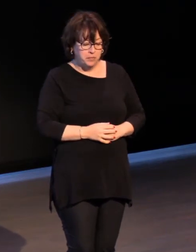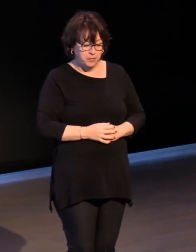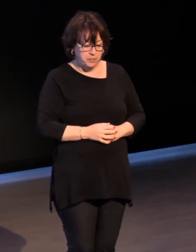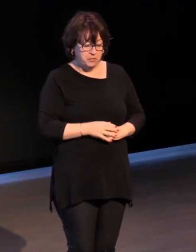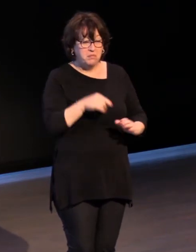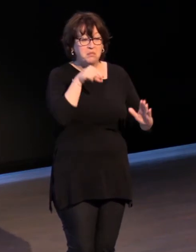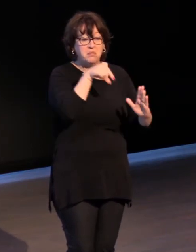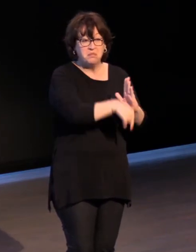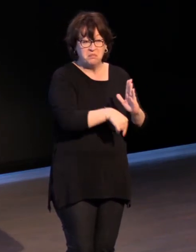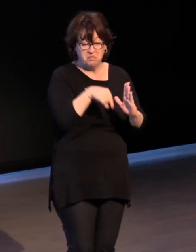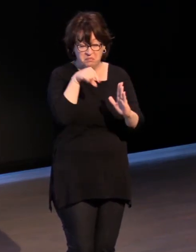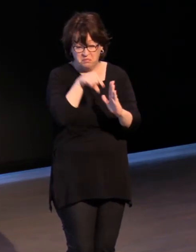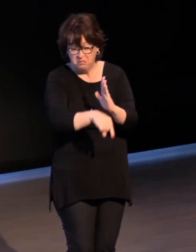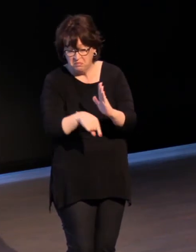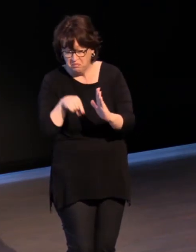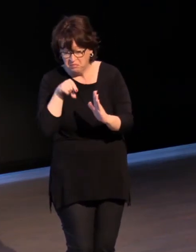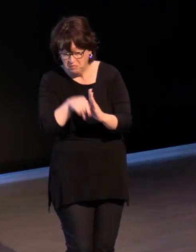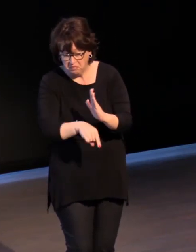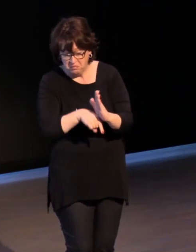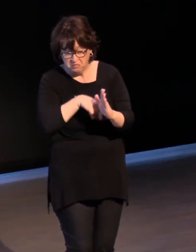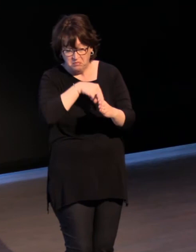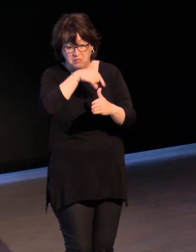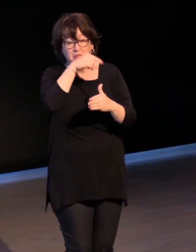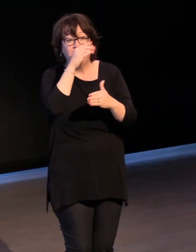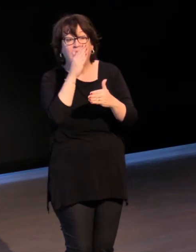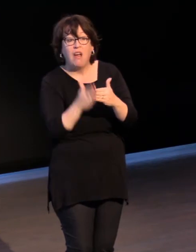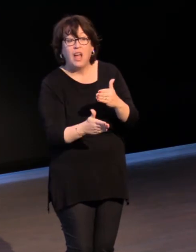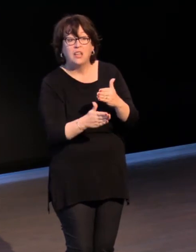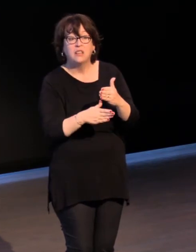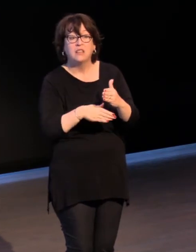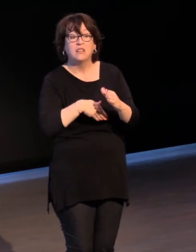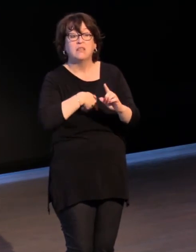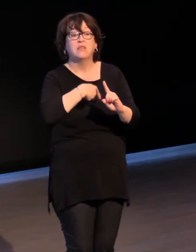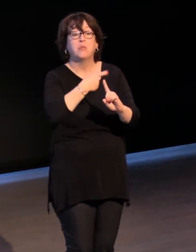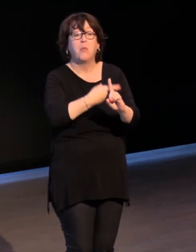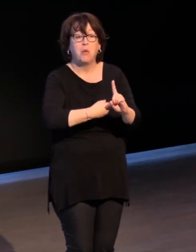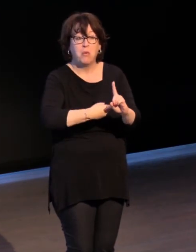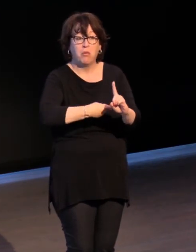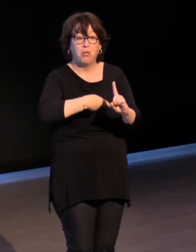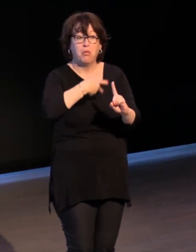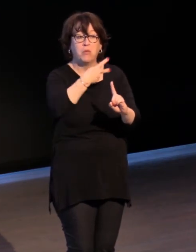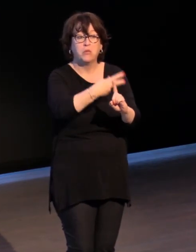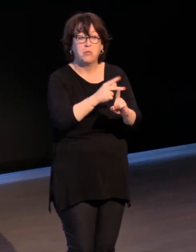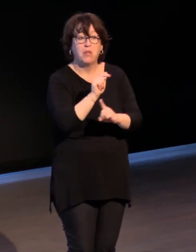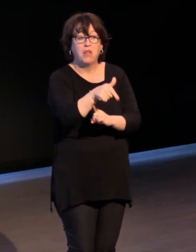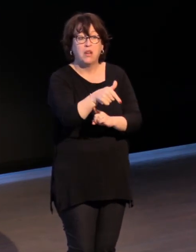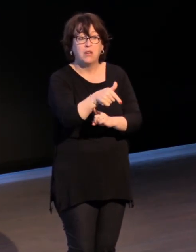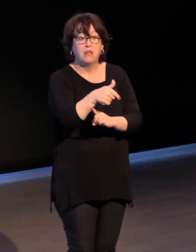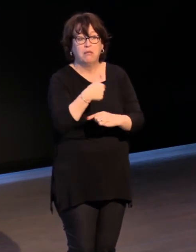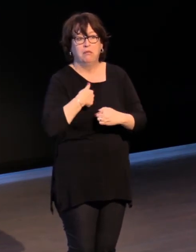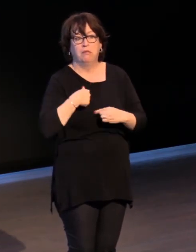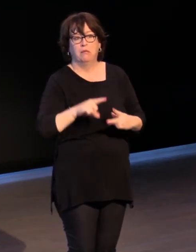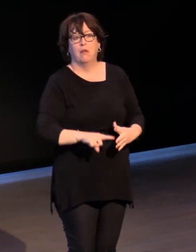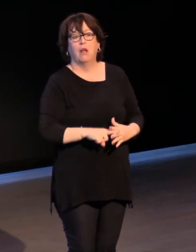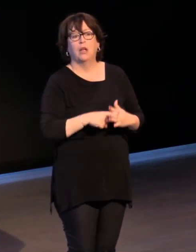the genocide, I had to start my primary school.